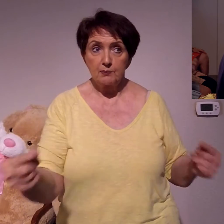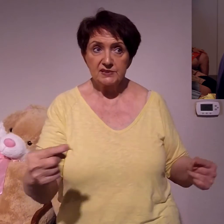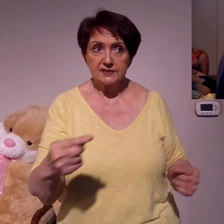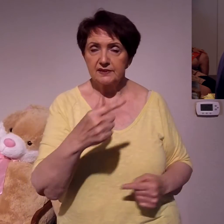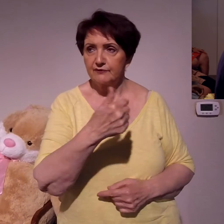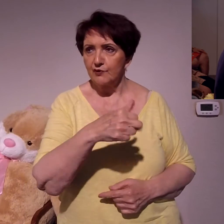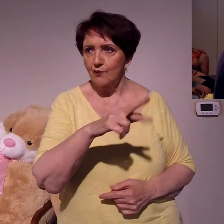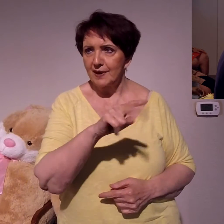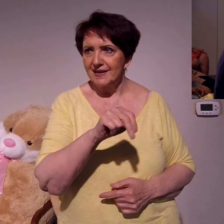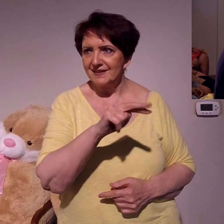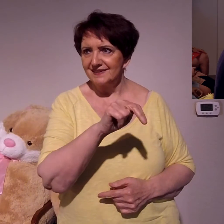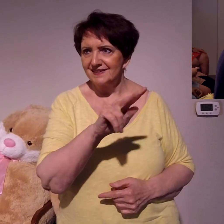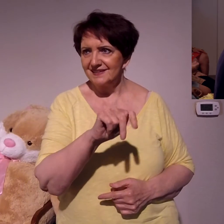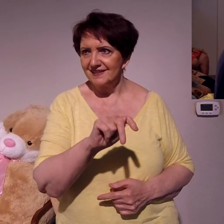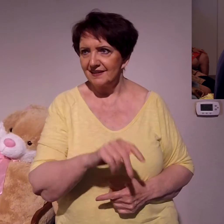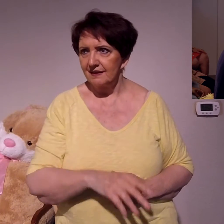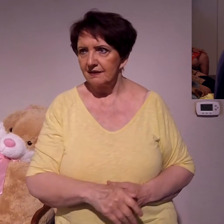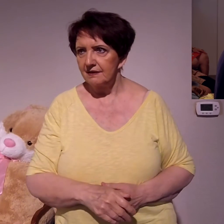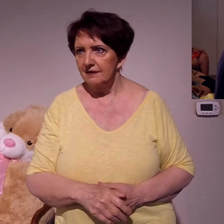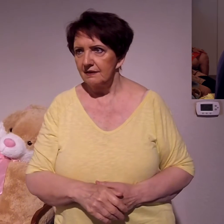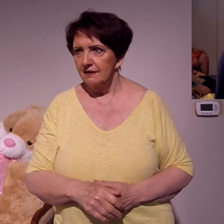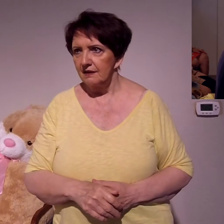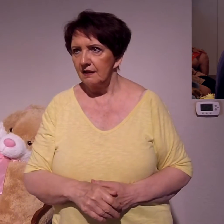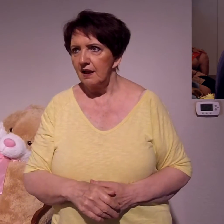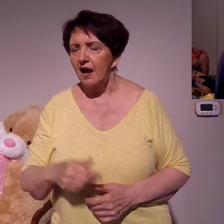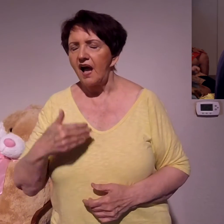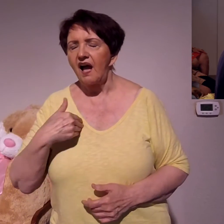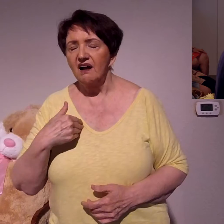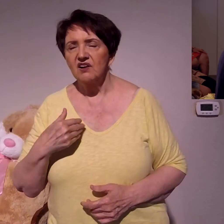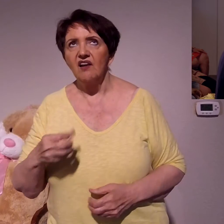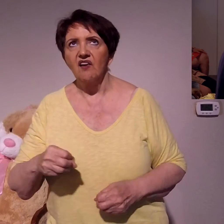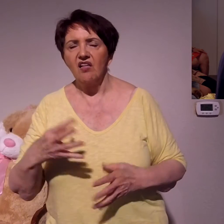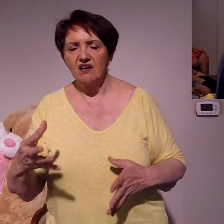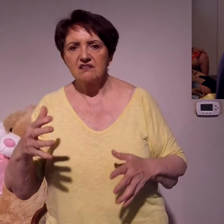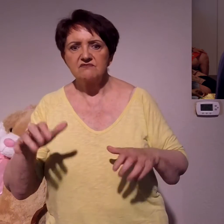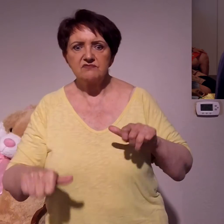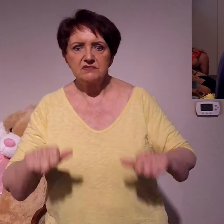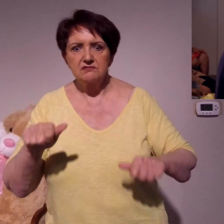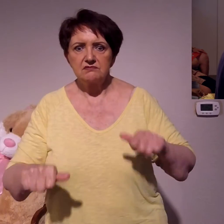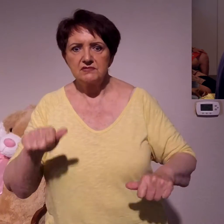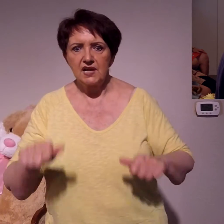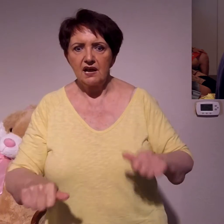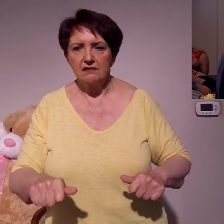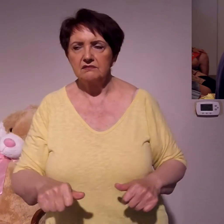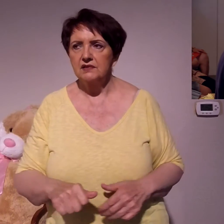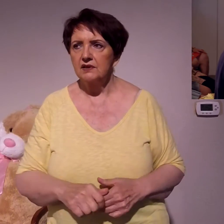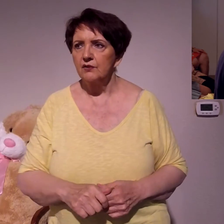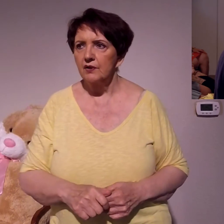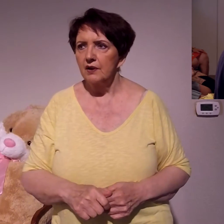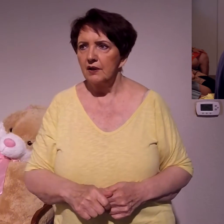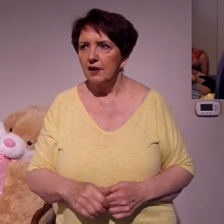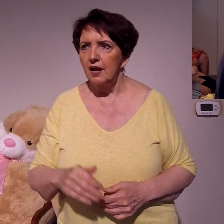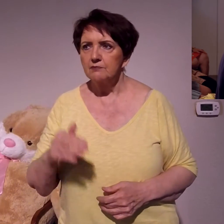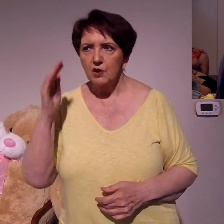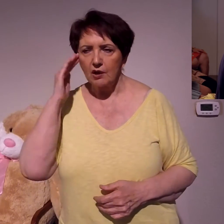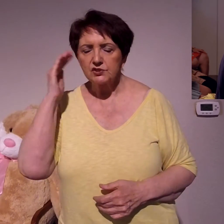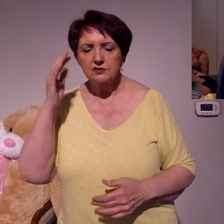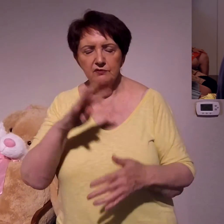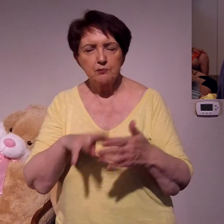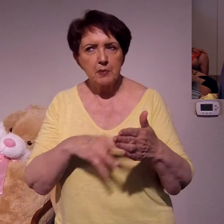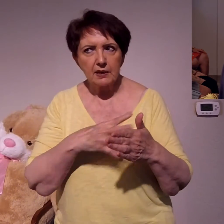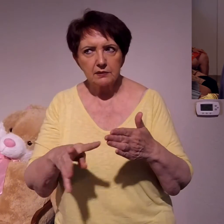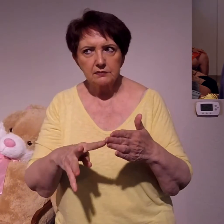lock-in key. Two people are a lock-in key for each other. Mm-hmm. All right. I'm Stephanie. Hi, Stephanie. And my question